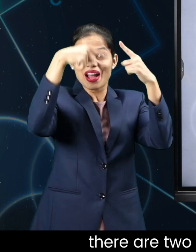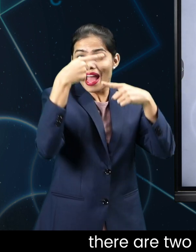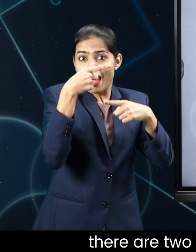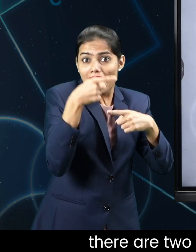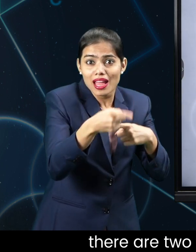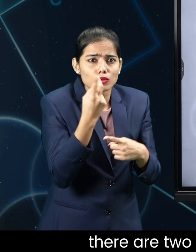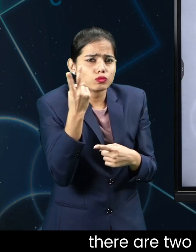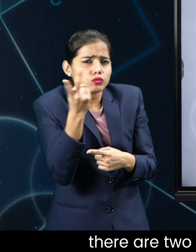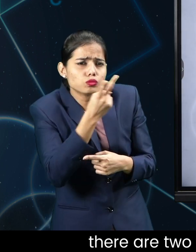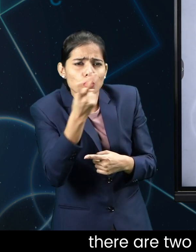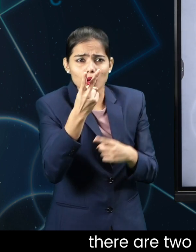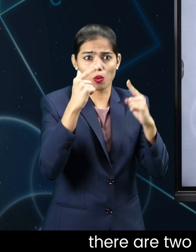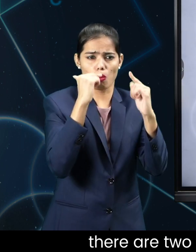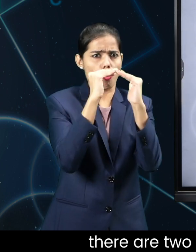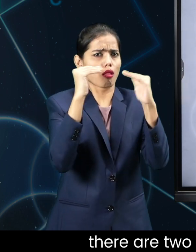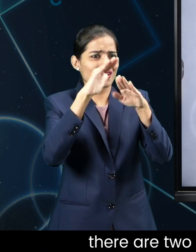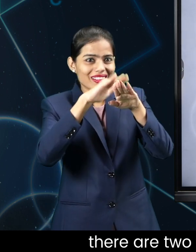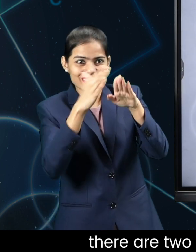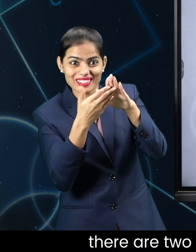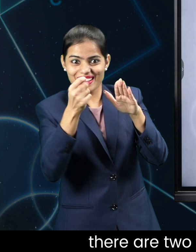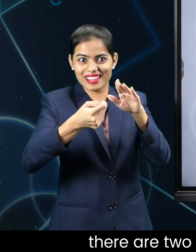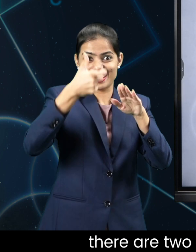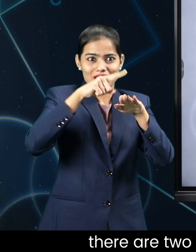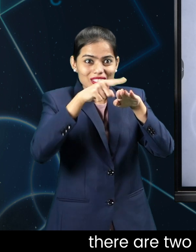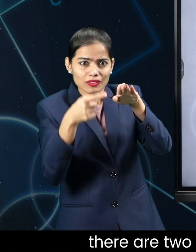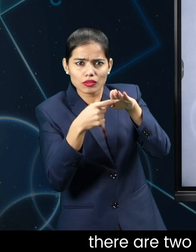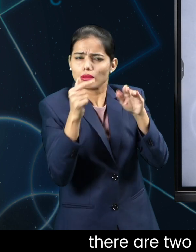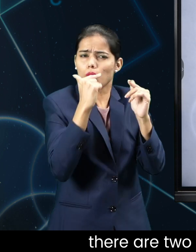two equally likely outcomes, heads and tails.